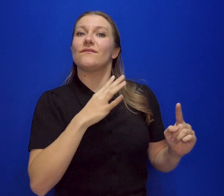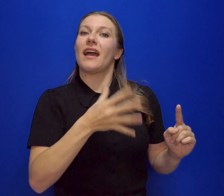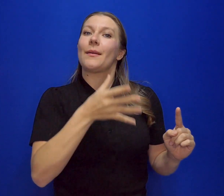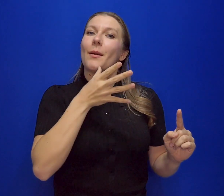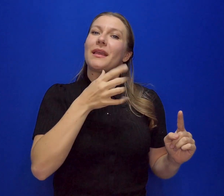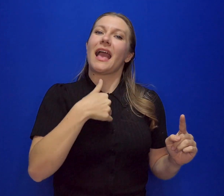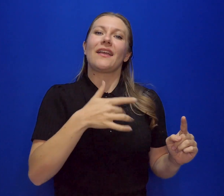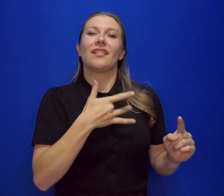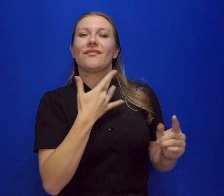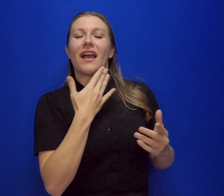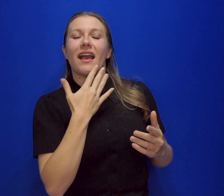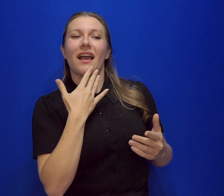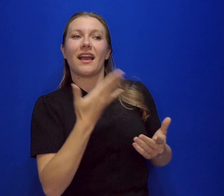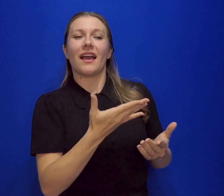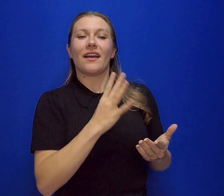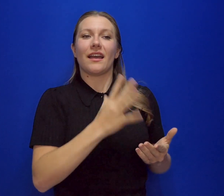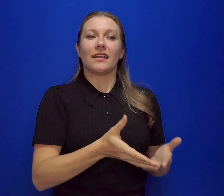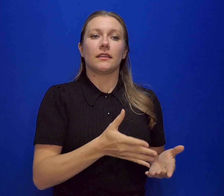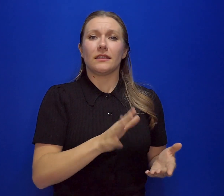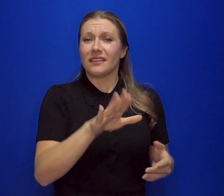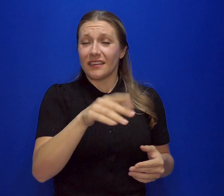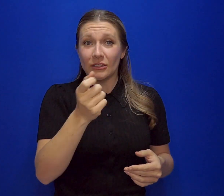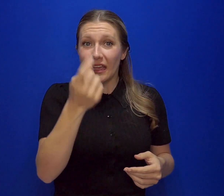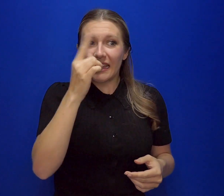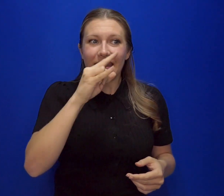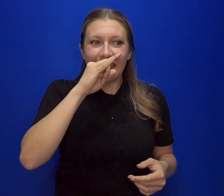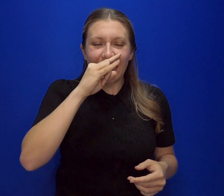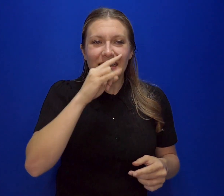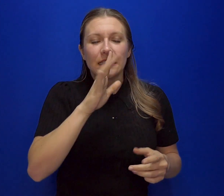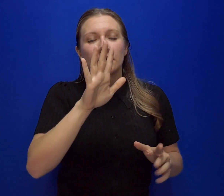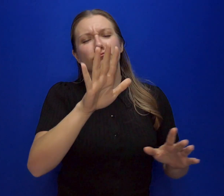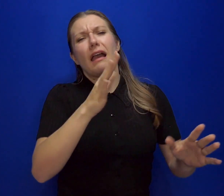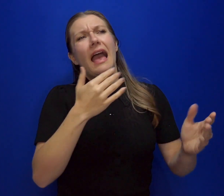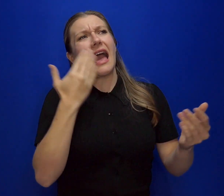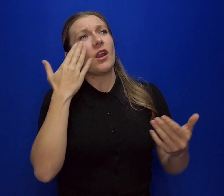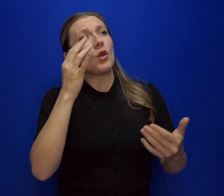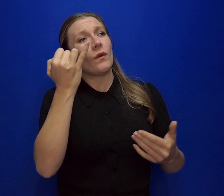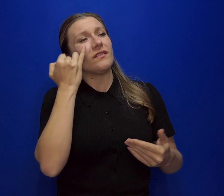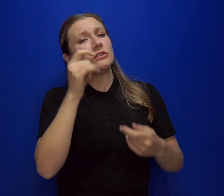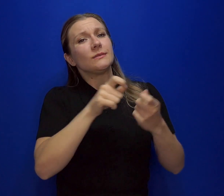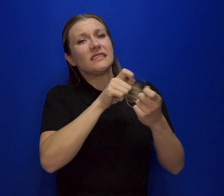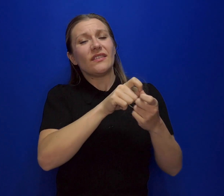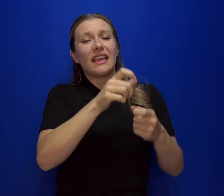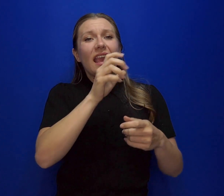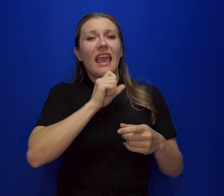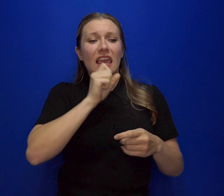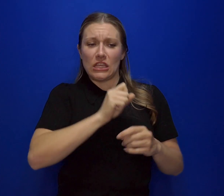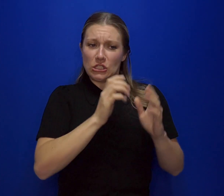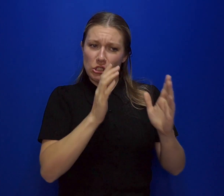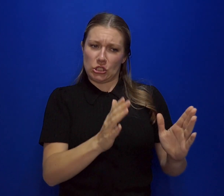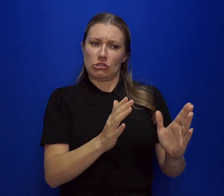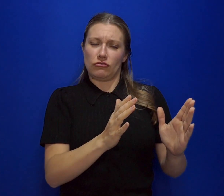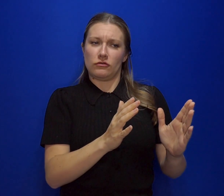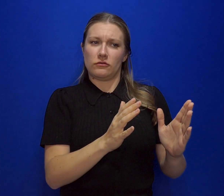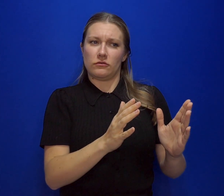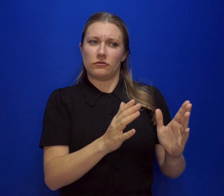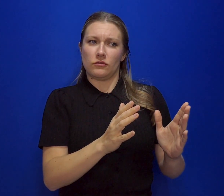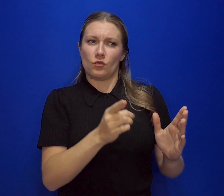Yeah. Kids don't really, and I don't know that there's necessarily an age of awareness of